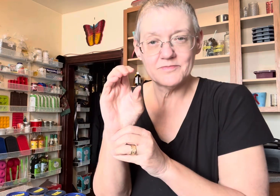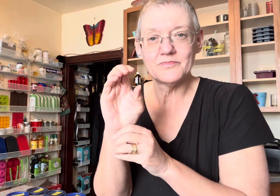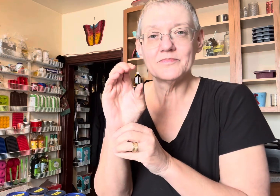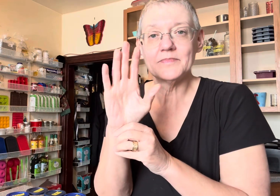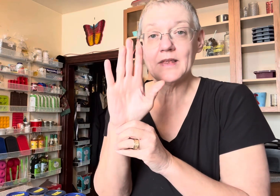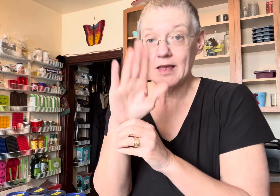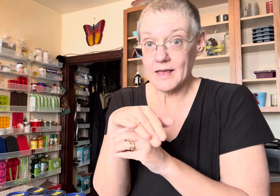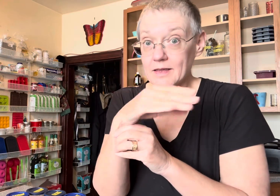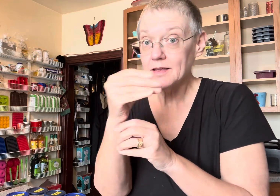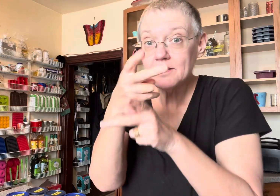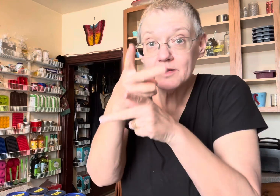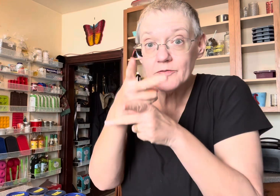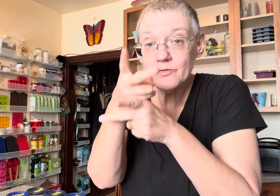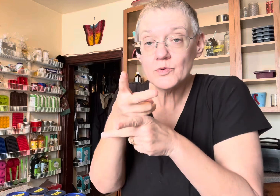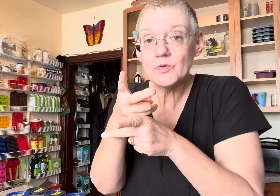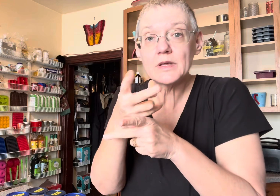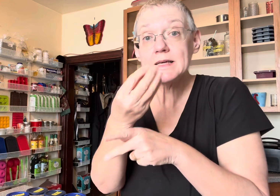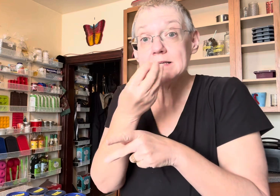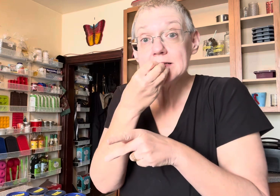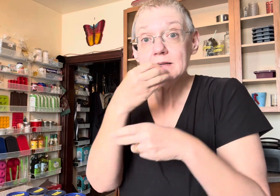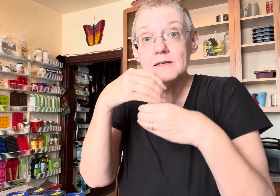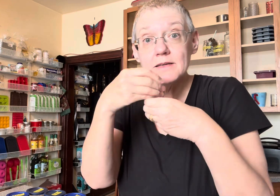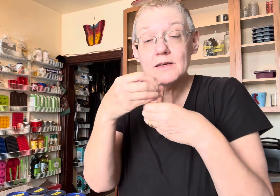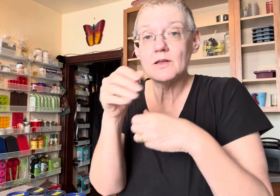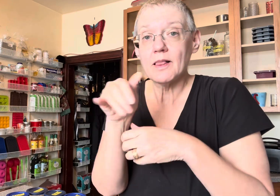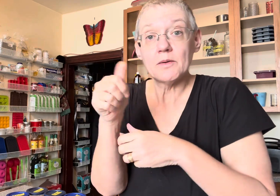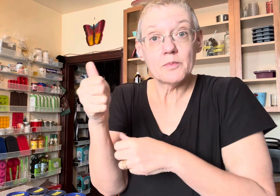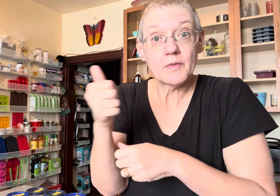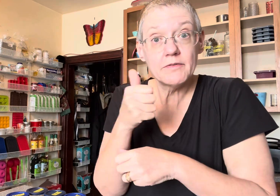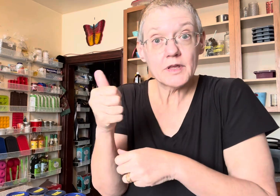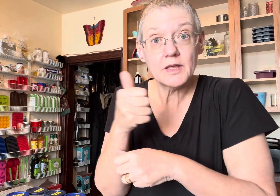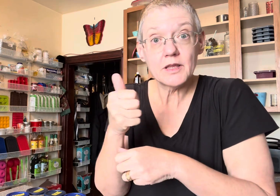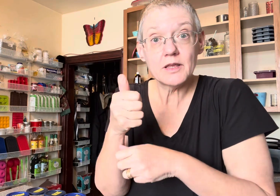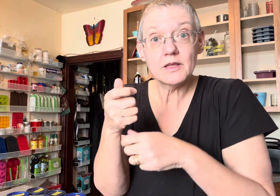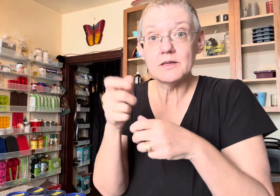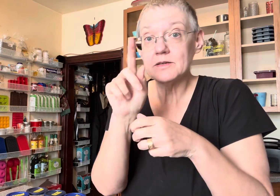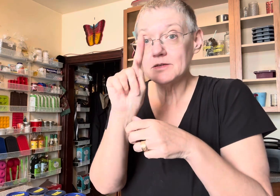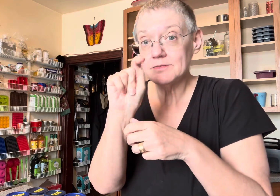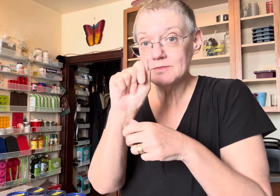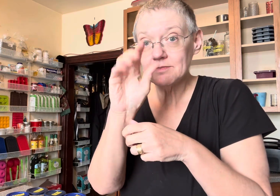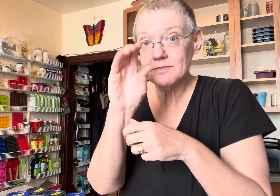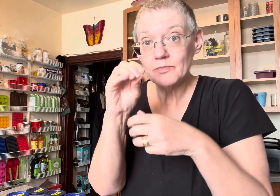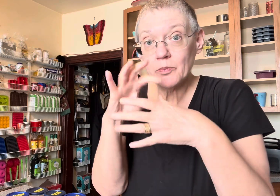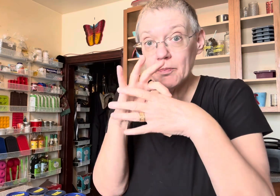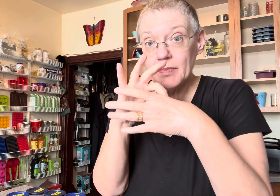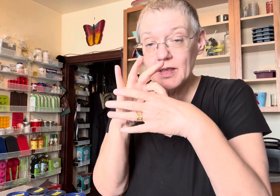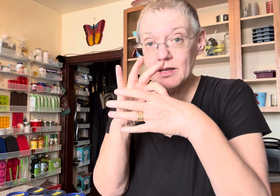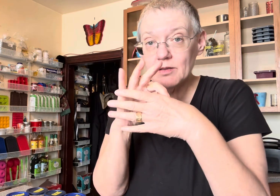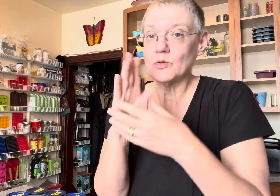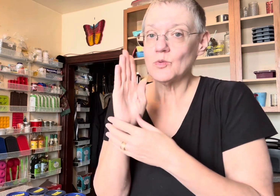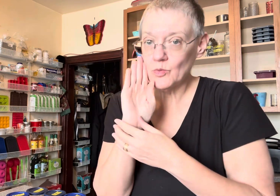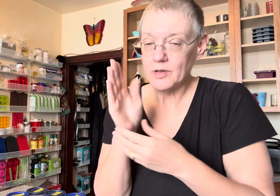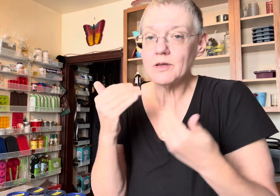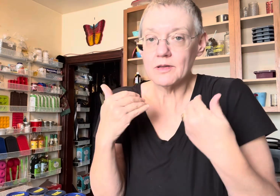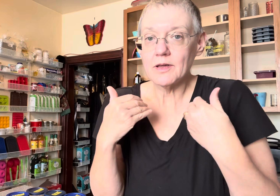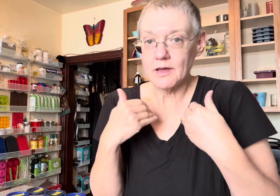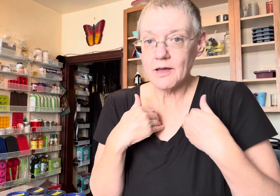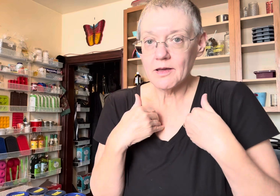bit more net carbs. And be careful when you eat out like at a buffet. That taco meat is also going